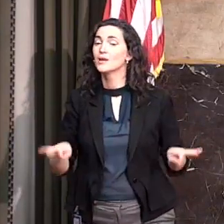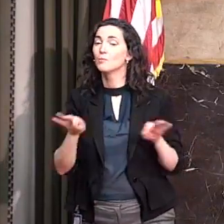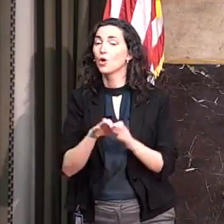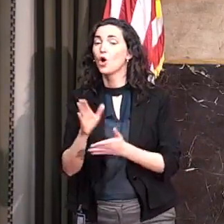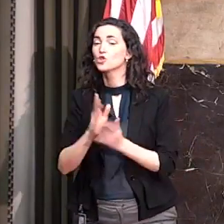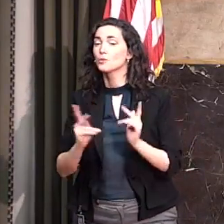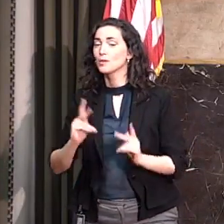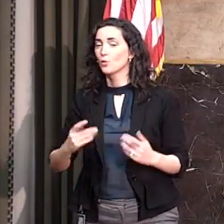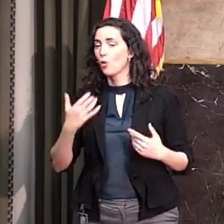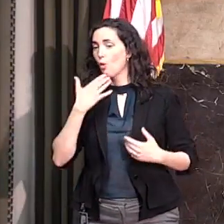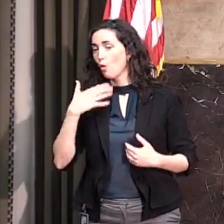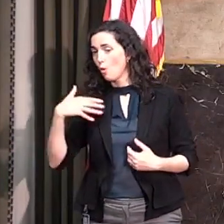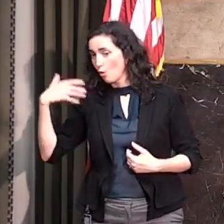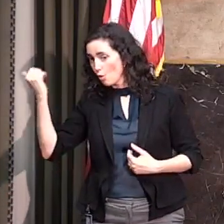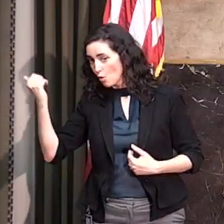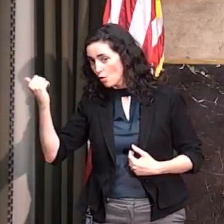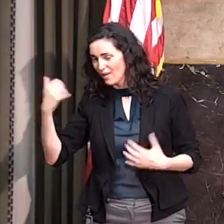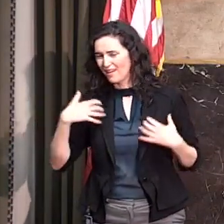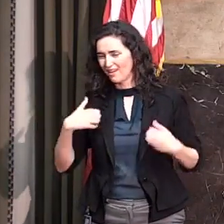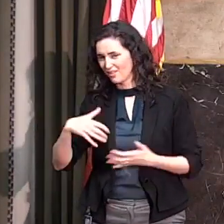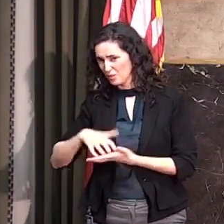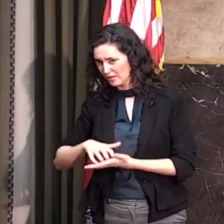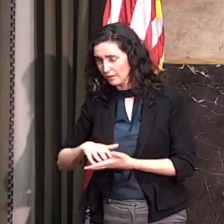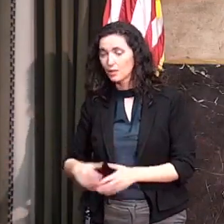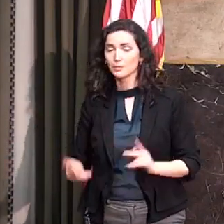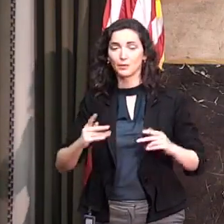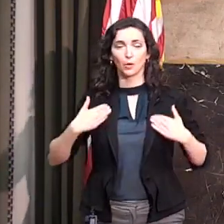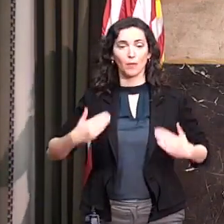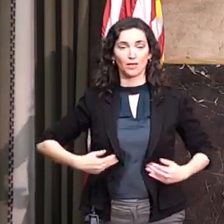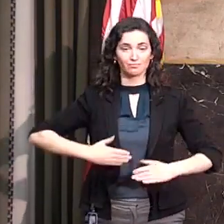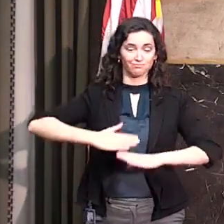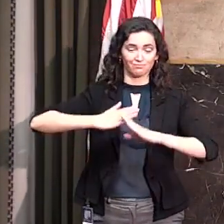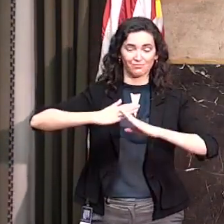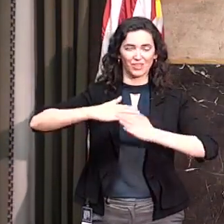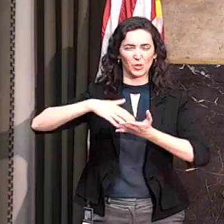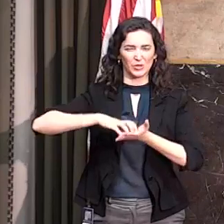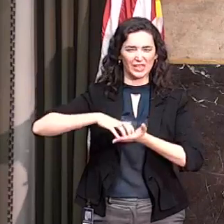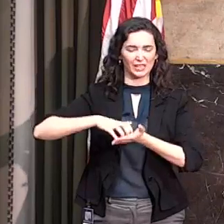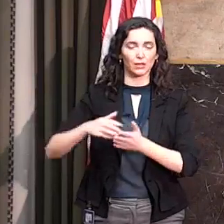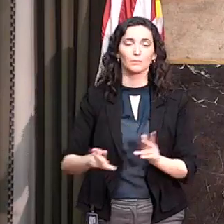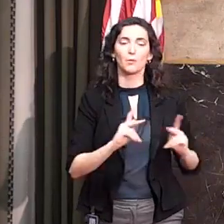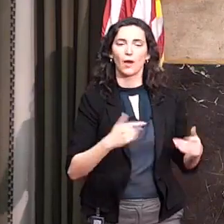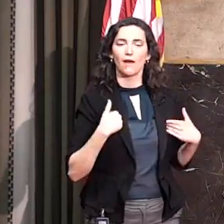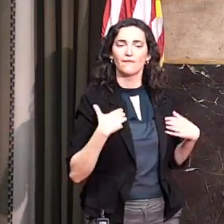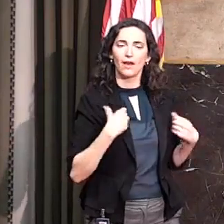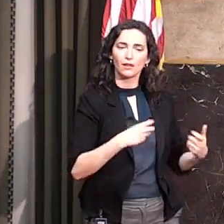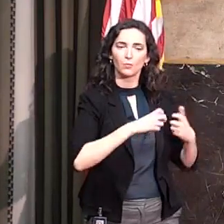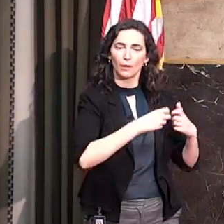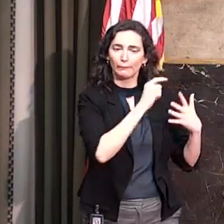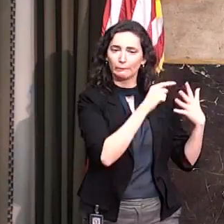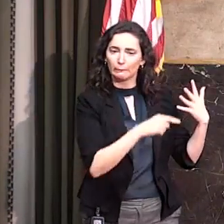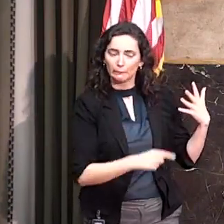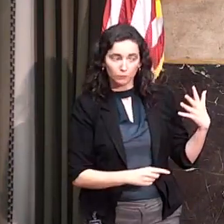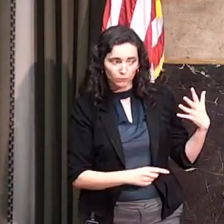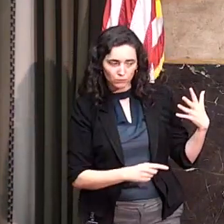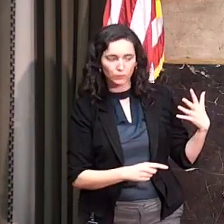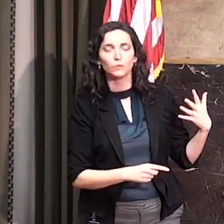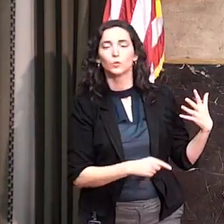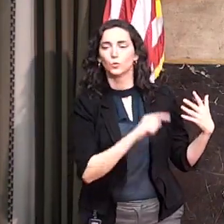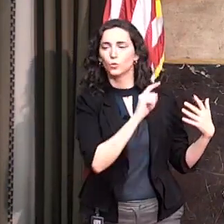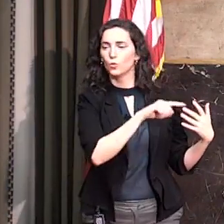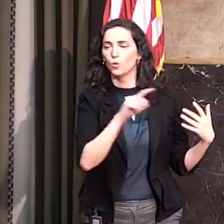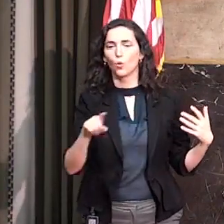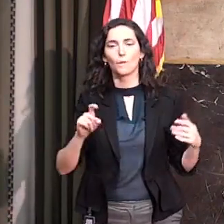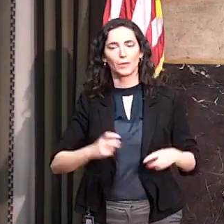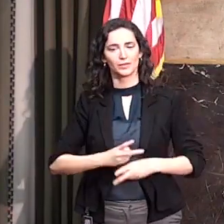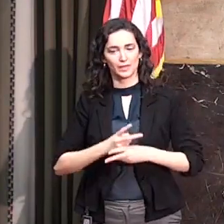to be more vulnerable to disease, people who are immunocompromised, or people who have comorbid health conditions. And it's also